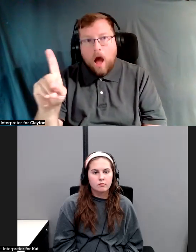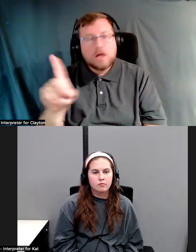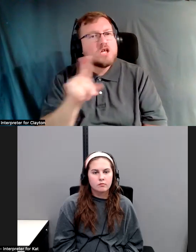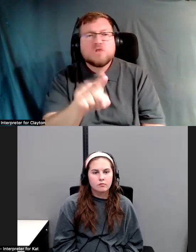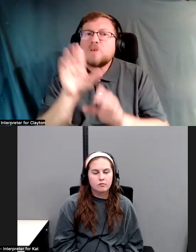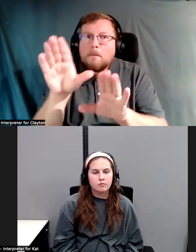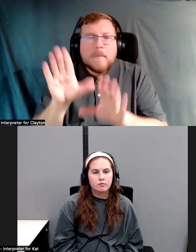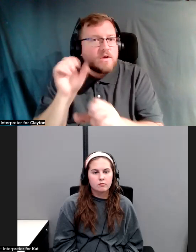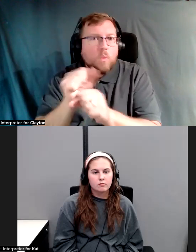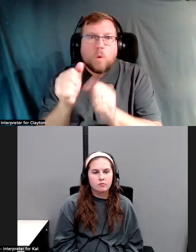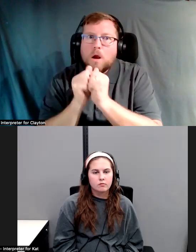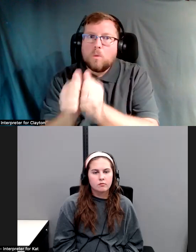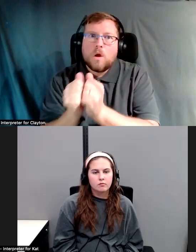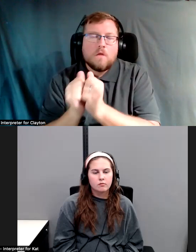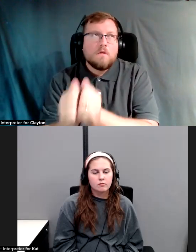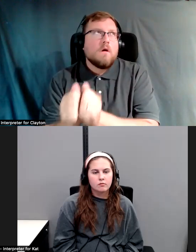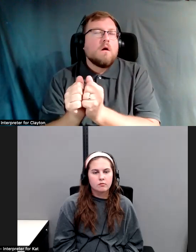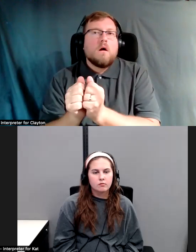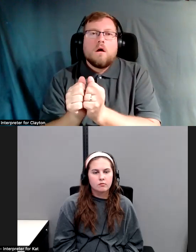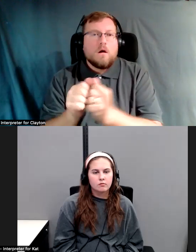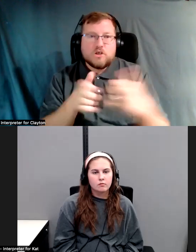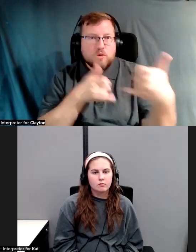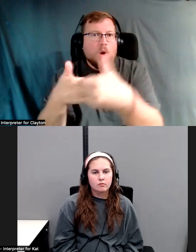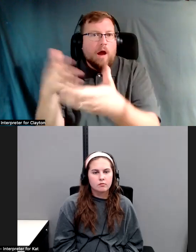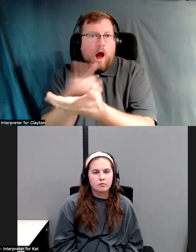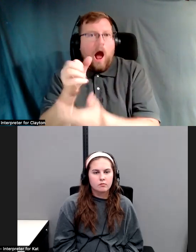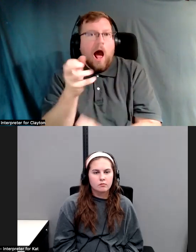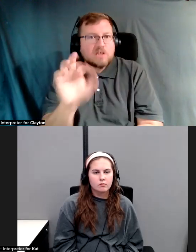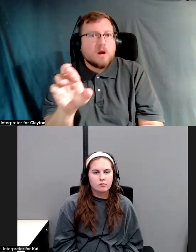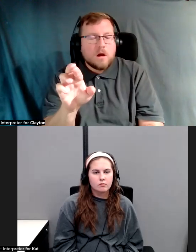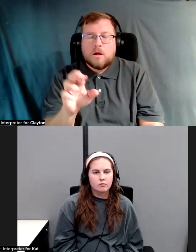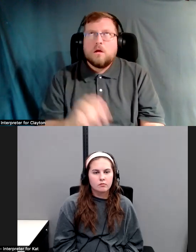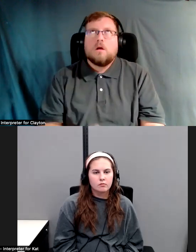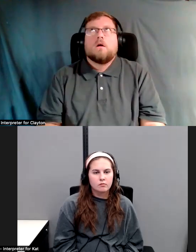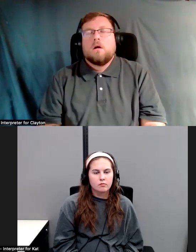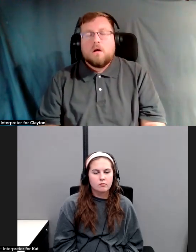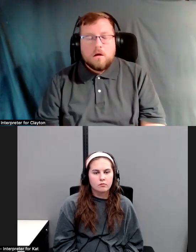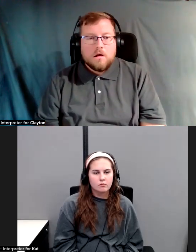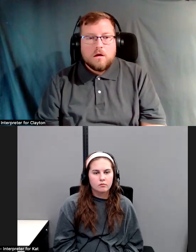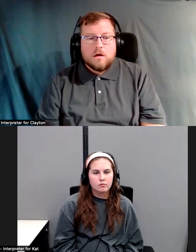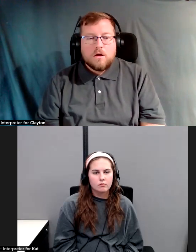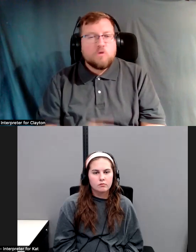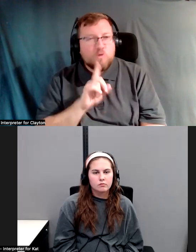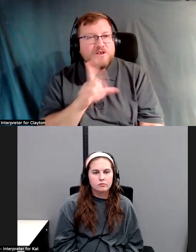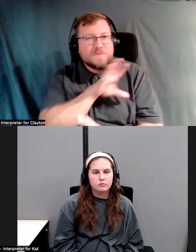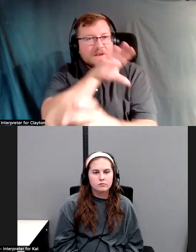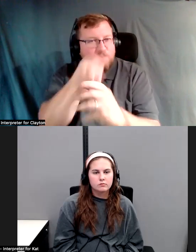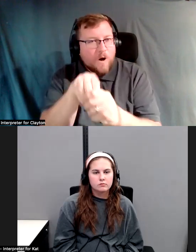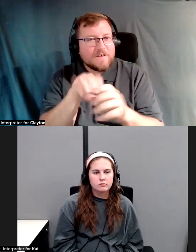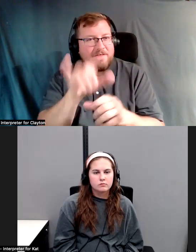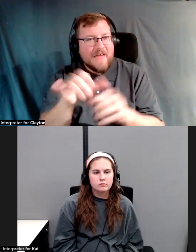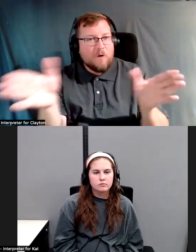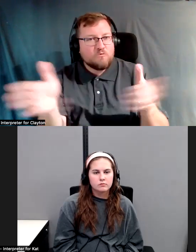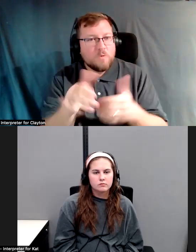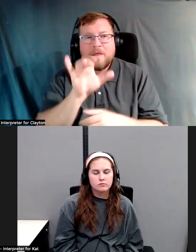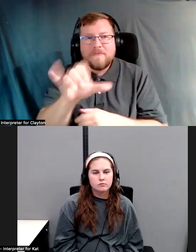professional, has been an Oscar winner. And so, just being in the room with that energy and those